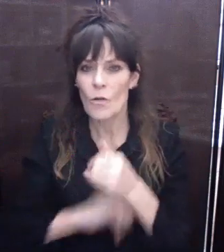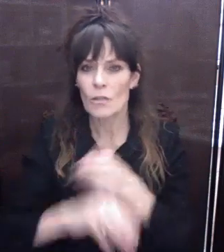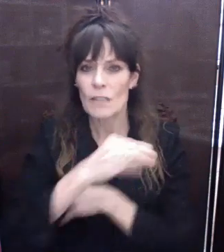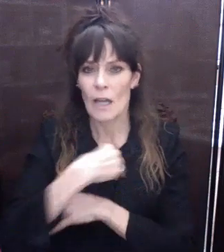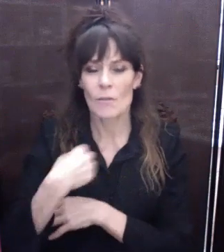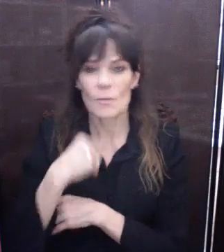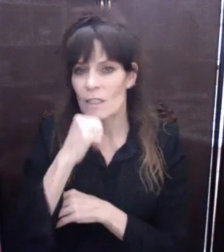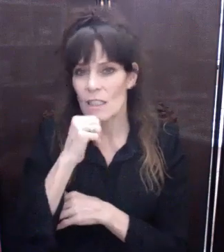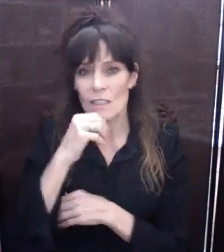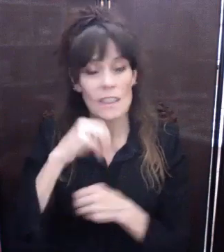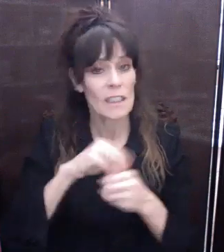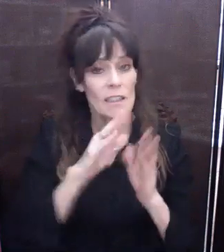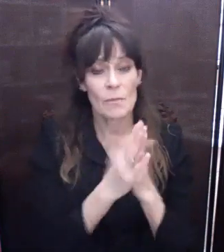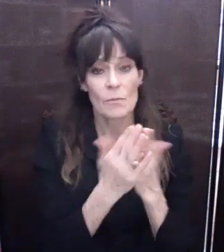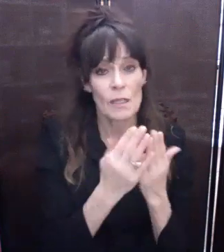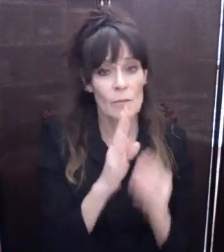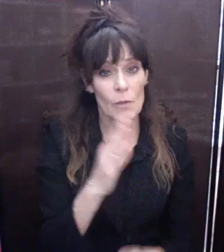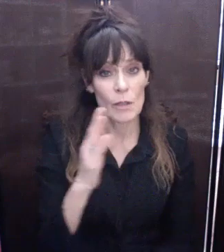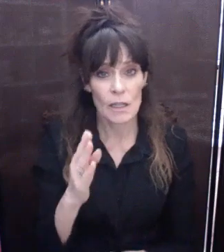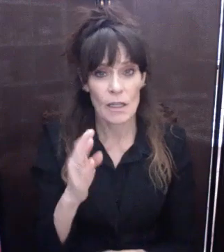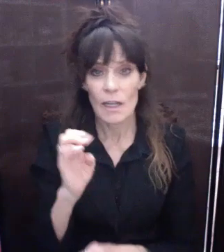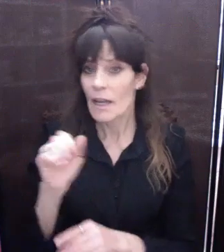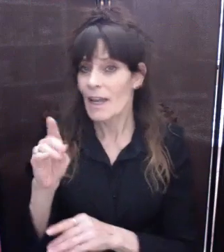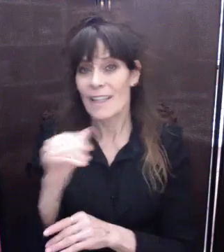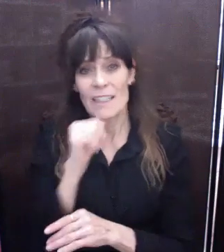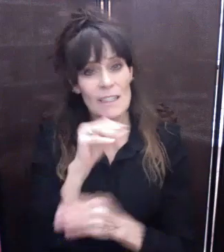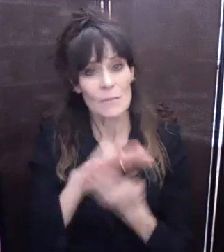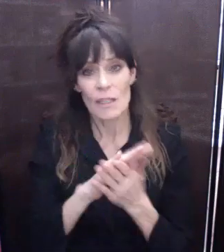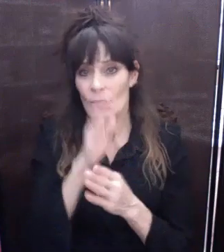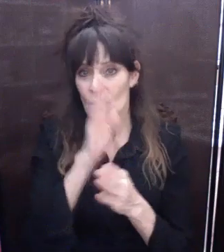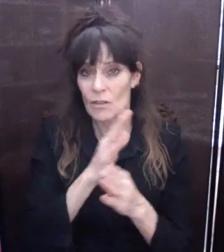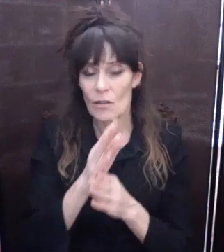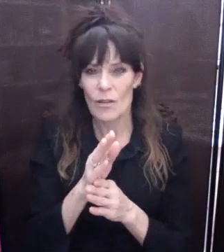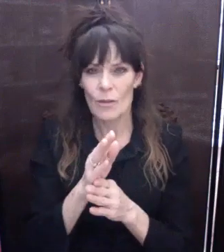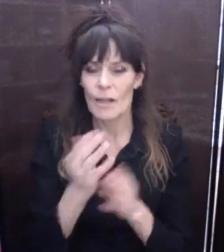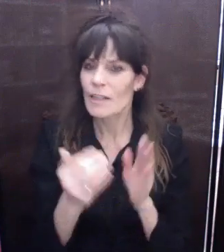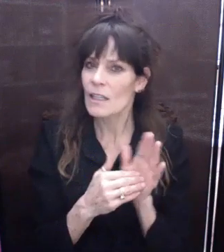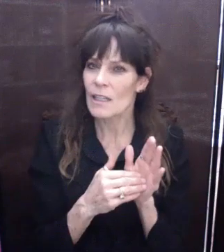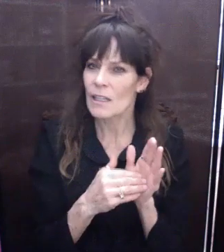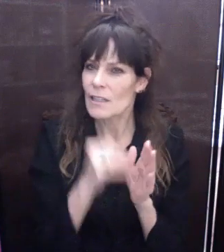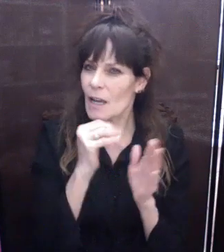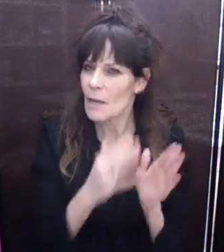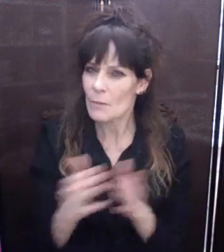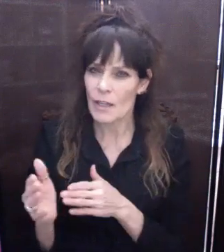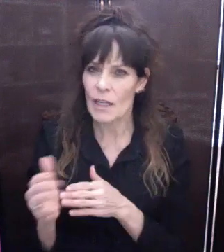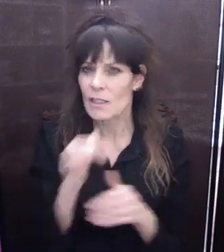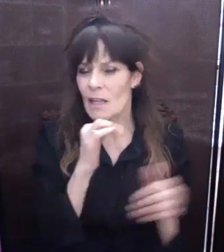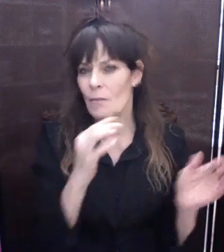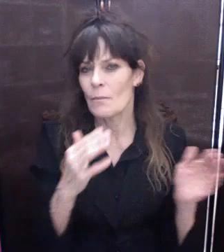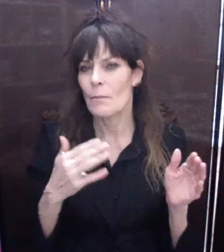book, because Eddie didn't get sober. And again, not my plan, not my time. This is God's plan